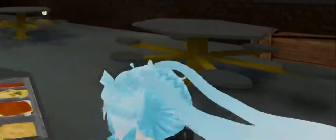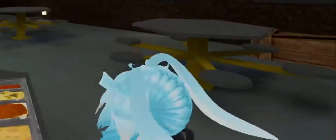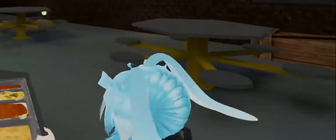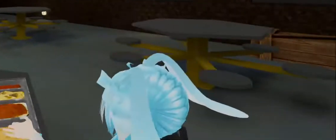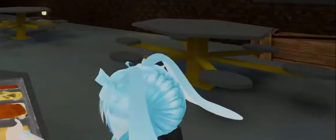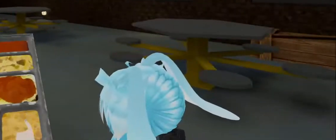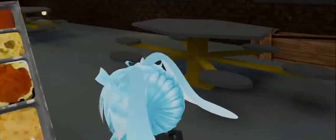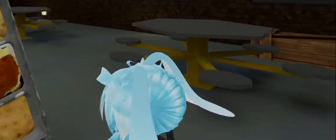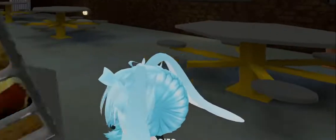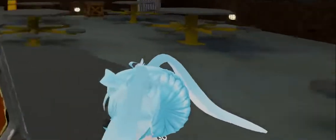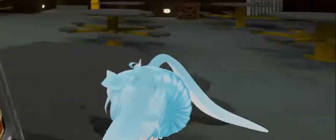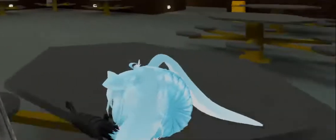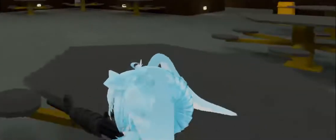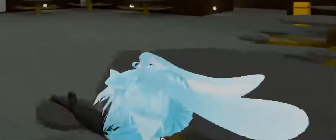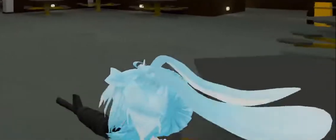Oh lord.